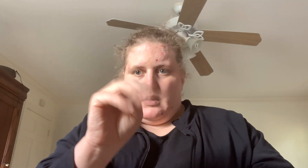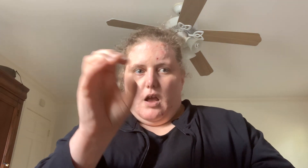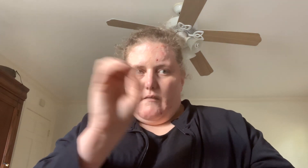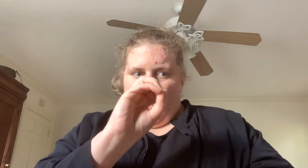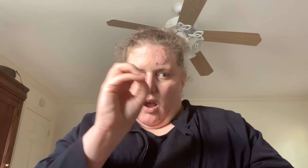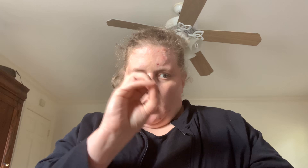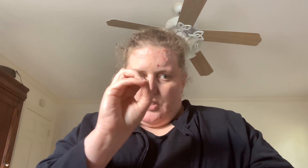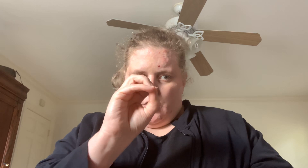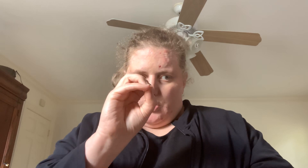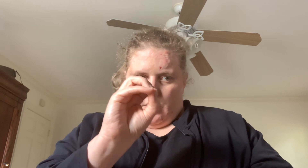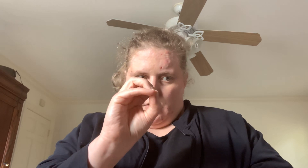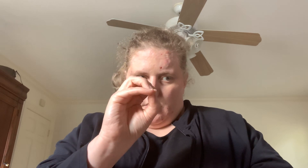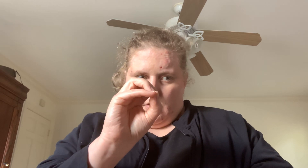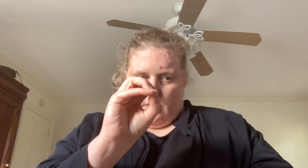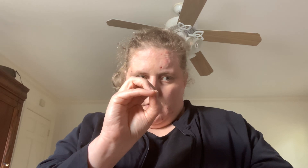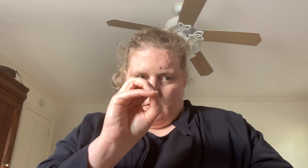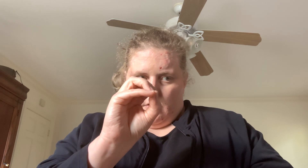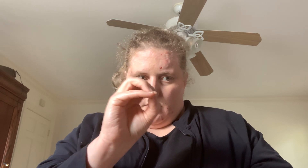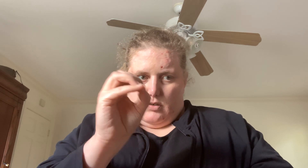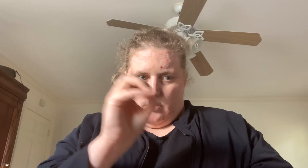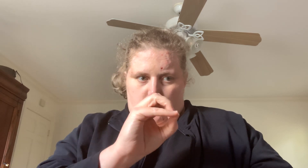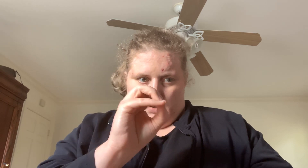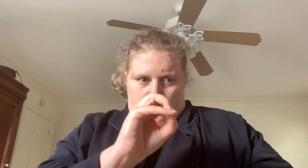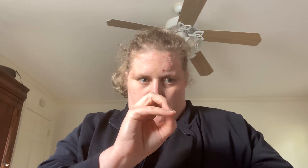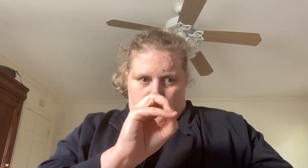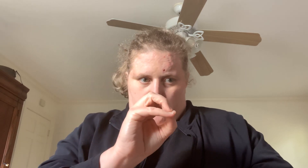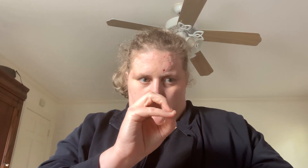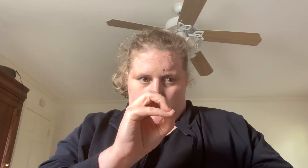To react with copper.